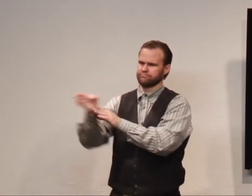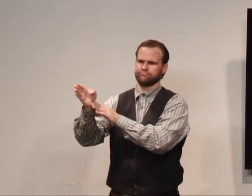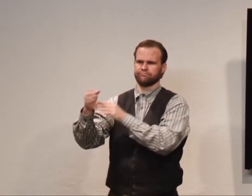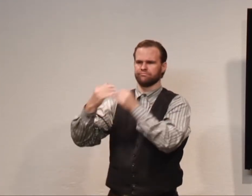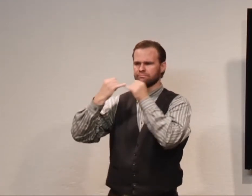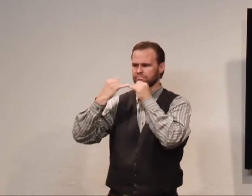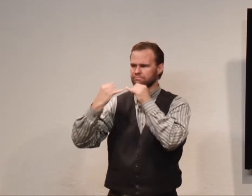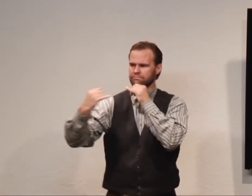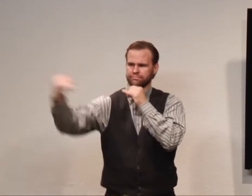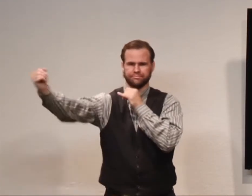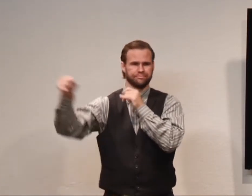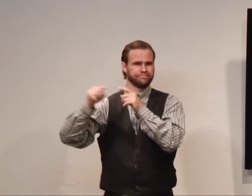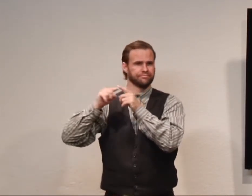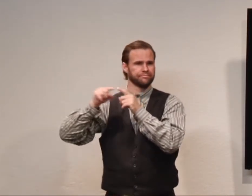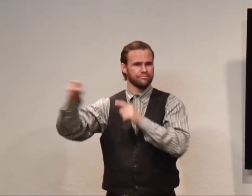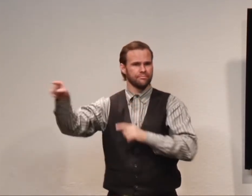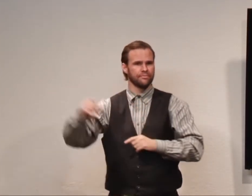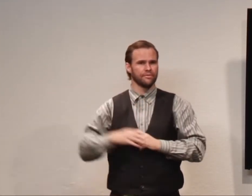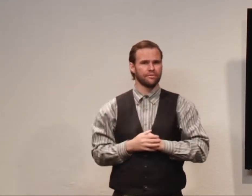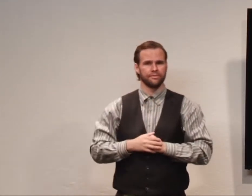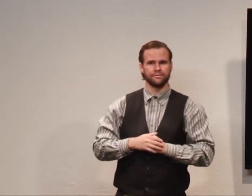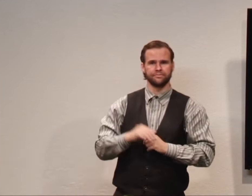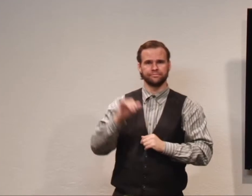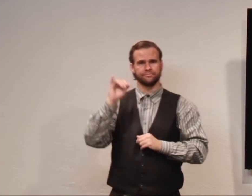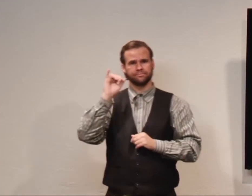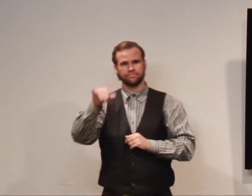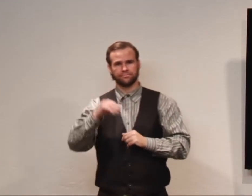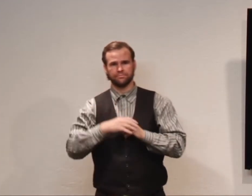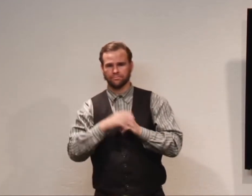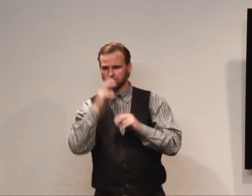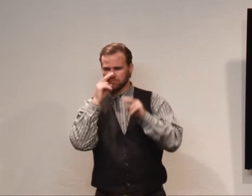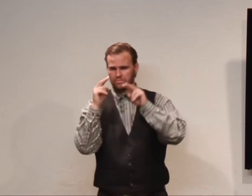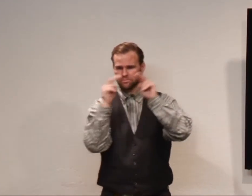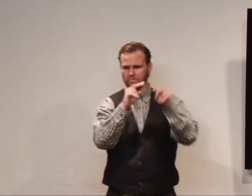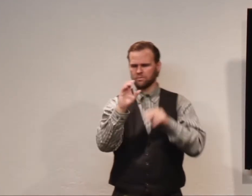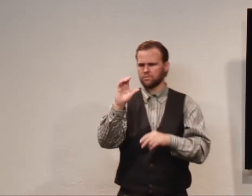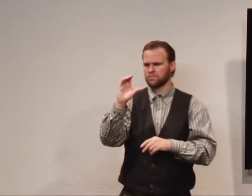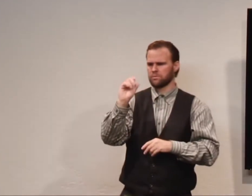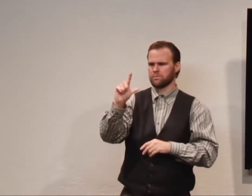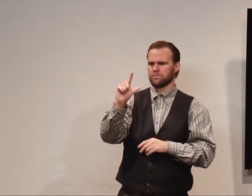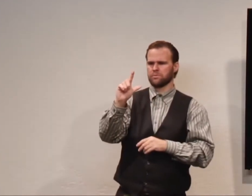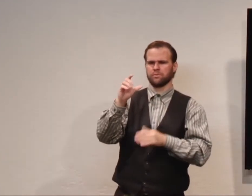and so through Levi there was a lineage and a descendancy.